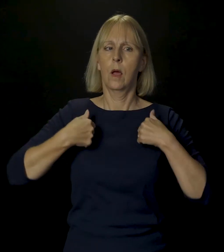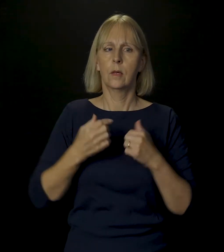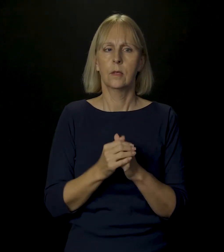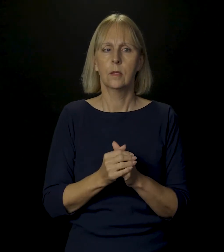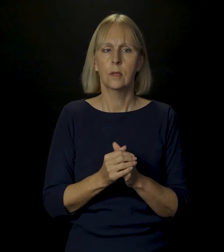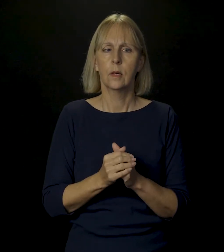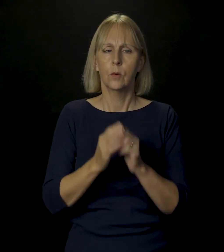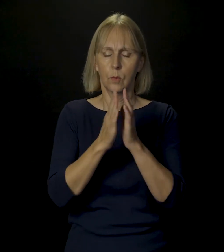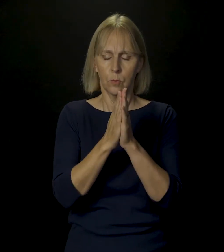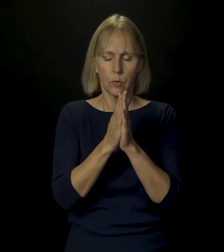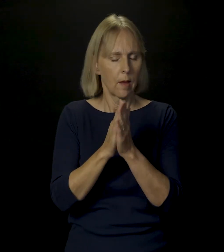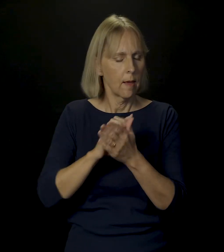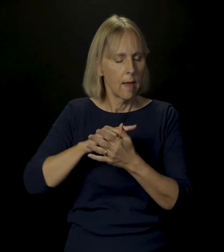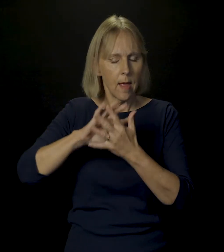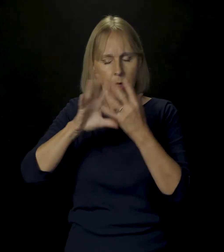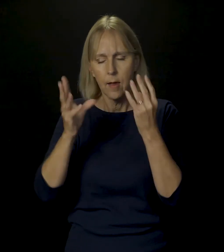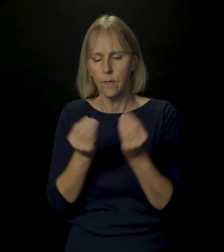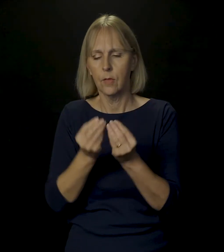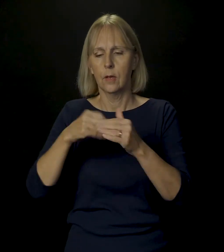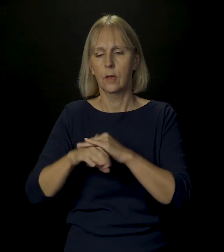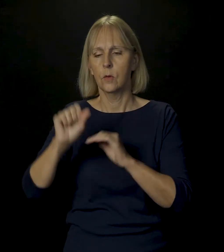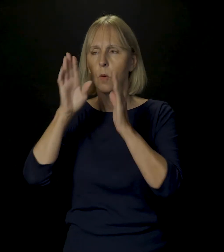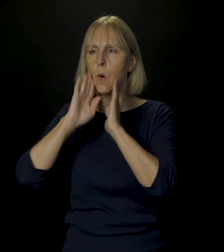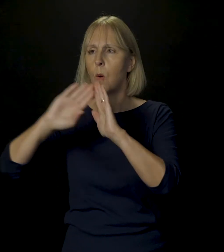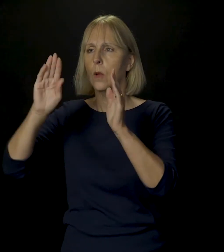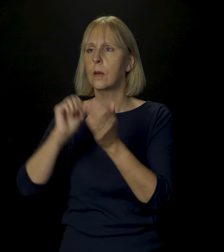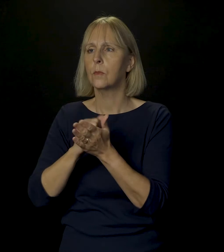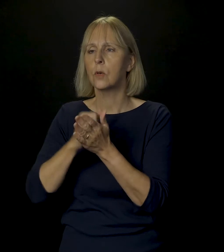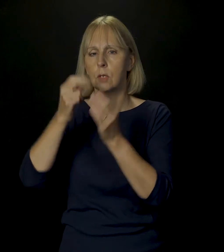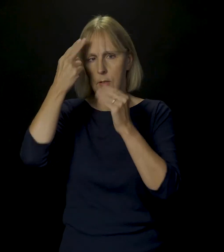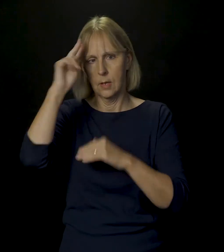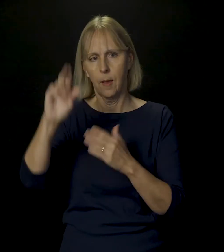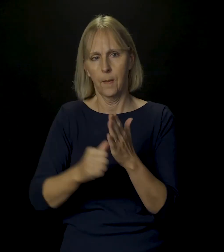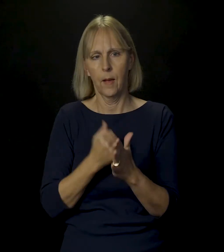Lord We Pray These Things In Your Holy And Precious Name Amen